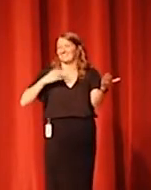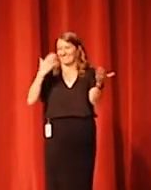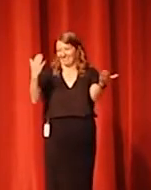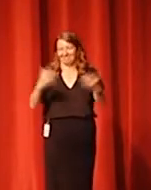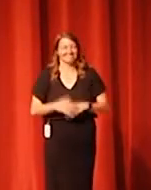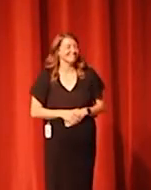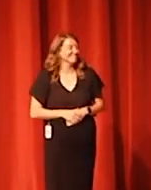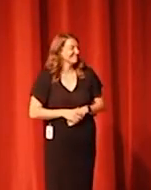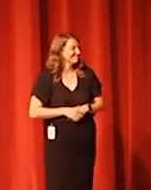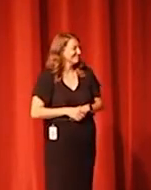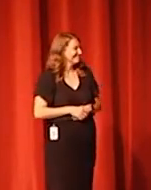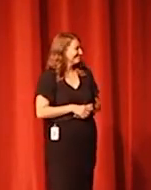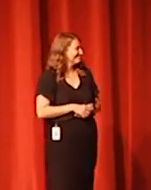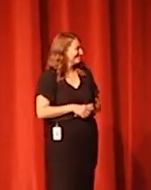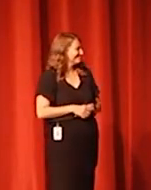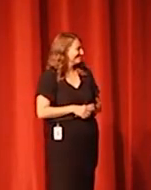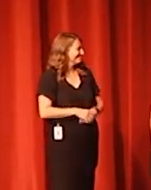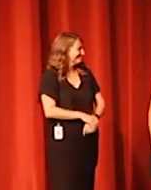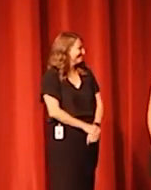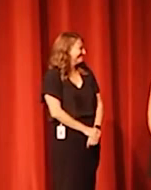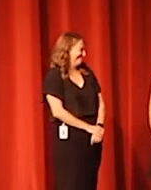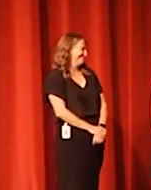well.